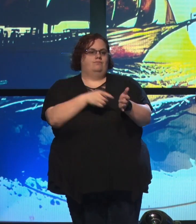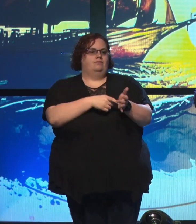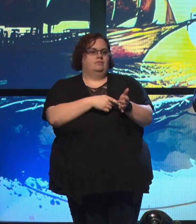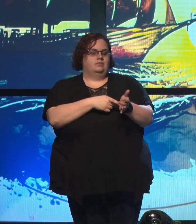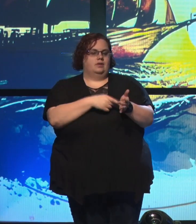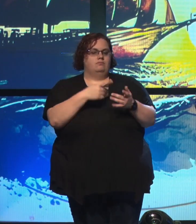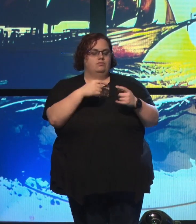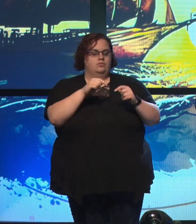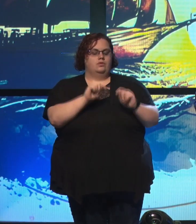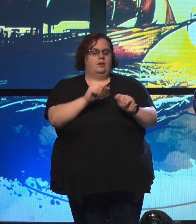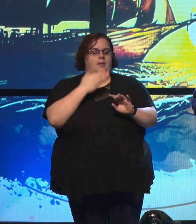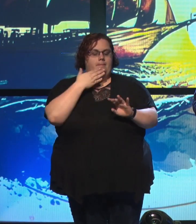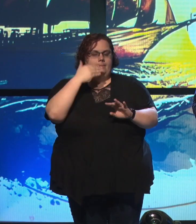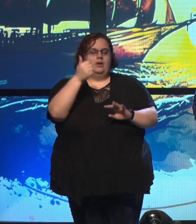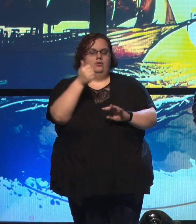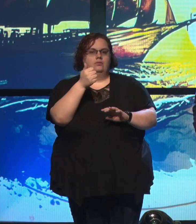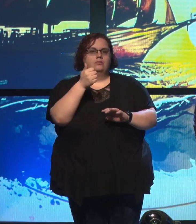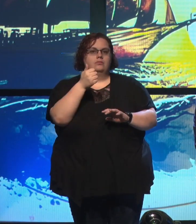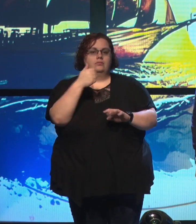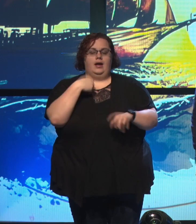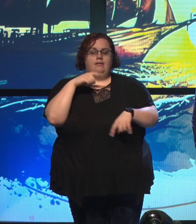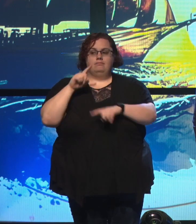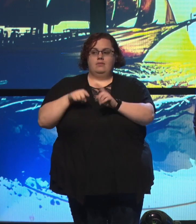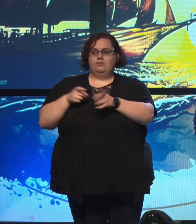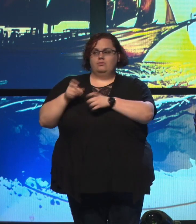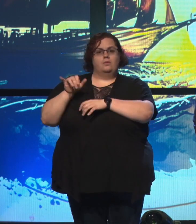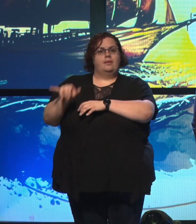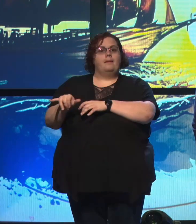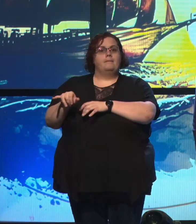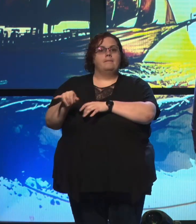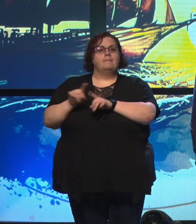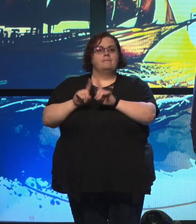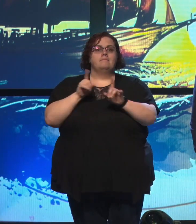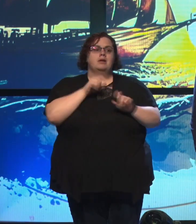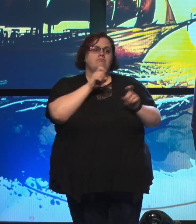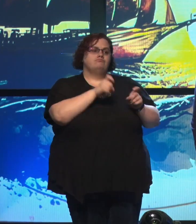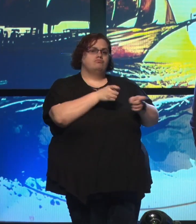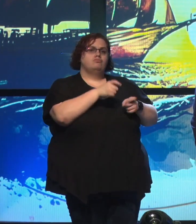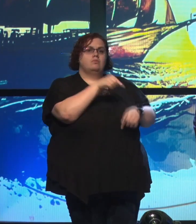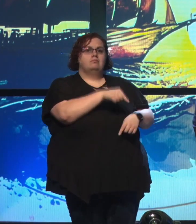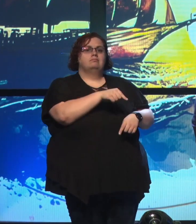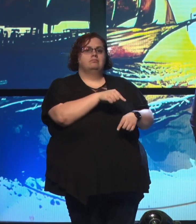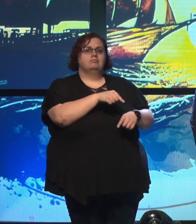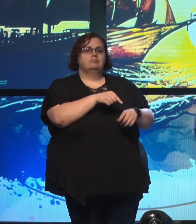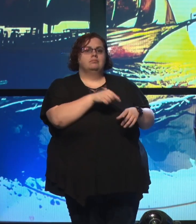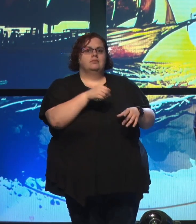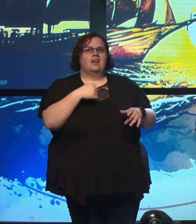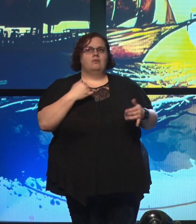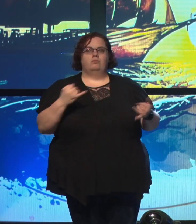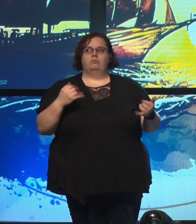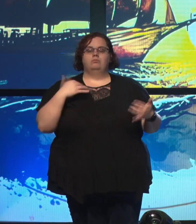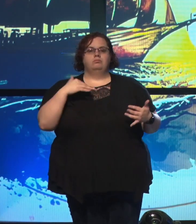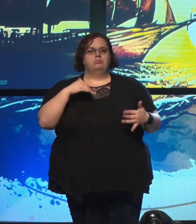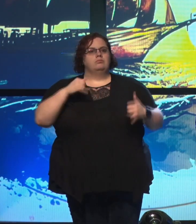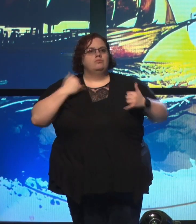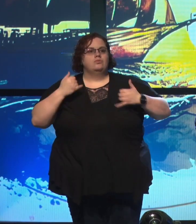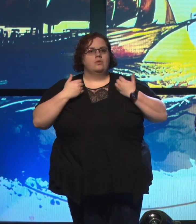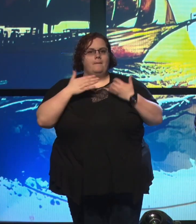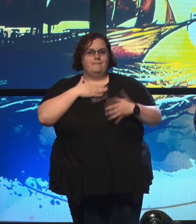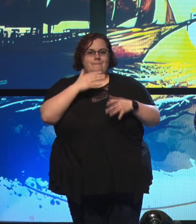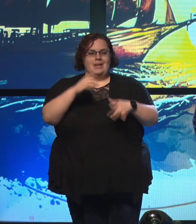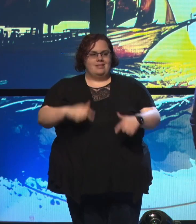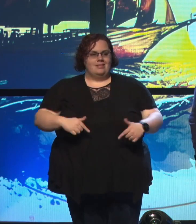I'm trying to be better about it. I can't control that, but this I can. And there's so much joy I find in my life because of